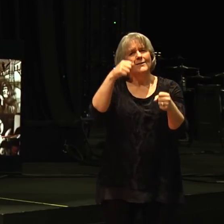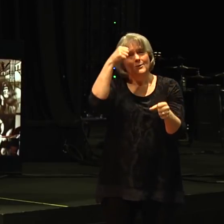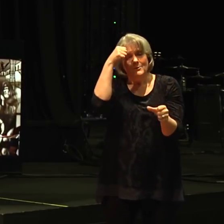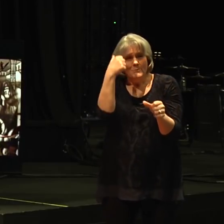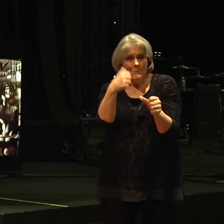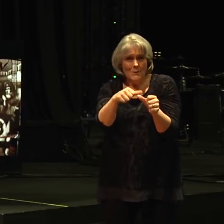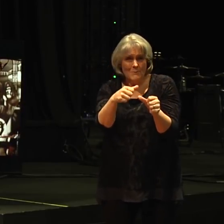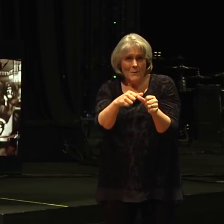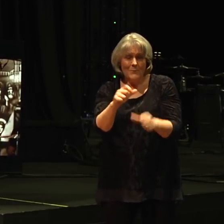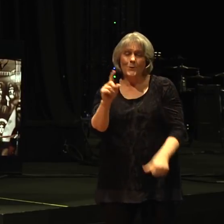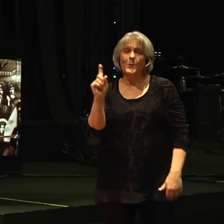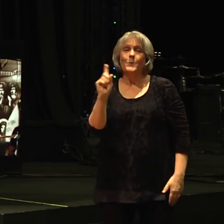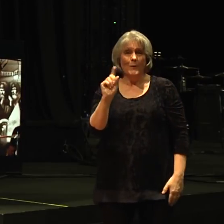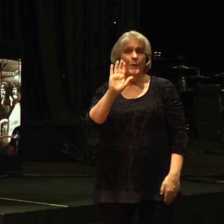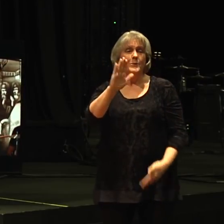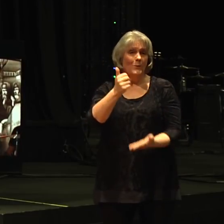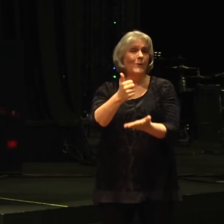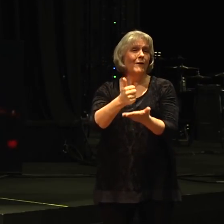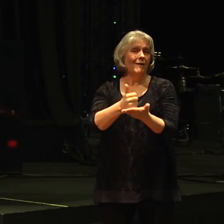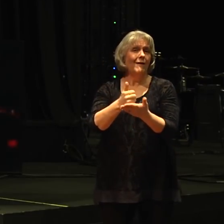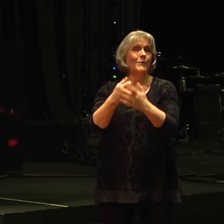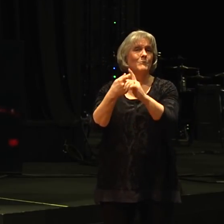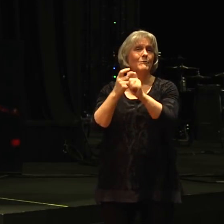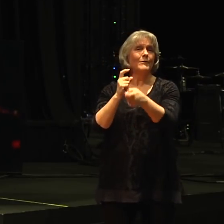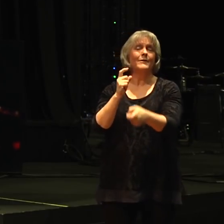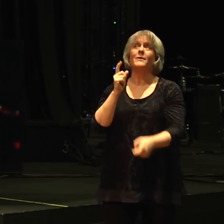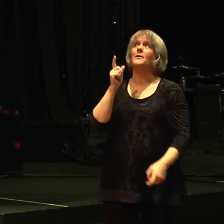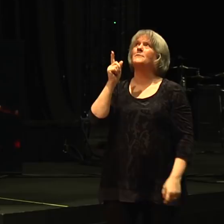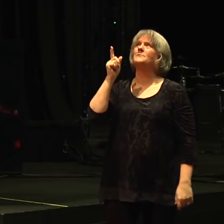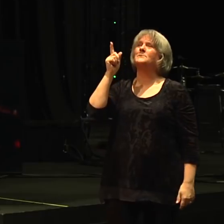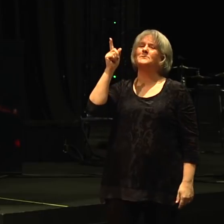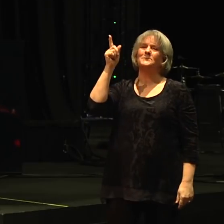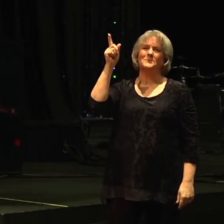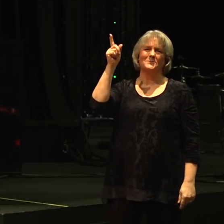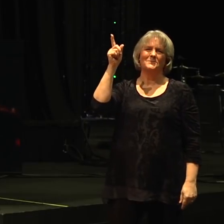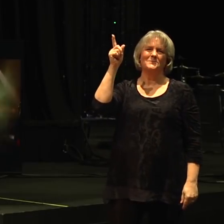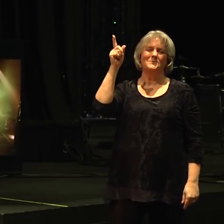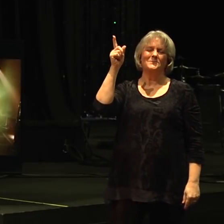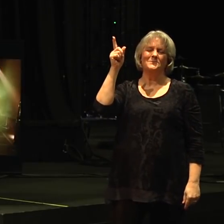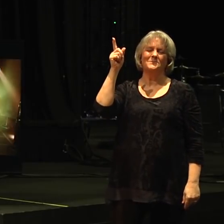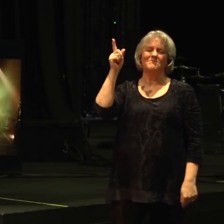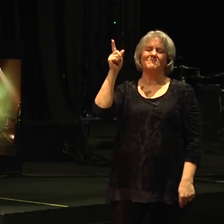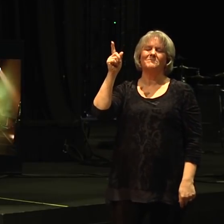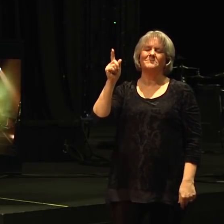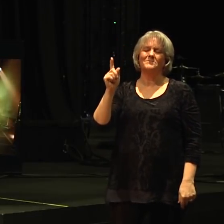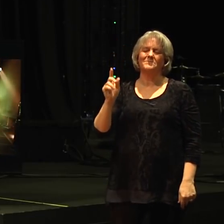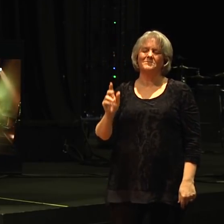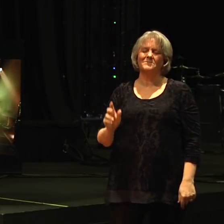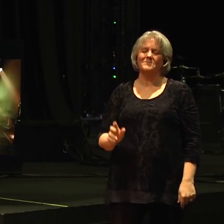strong. Remember where our help comes from.